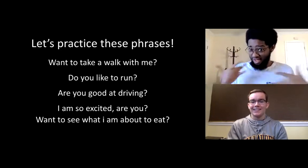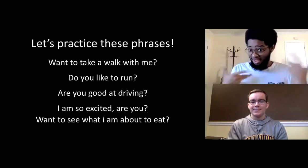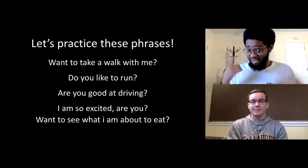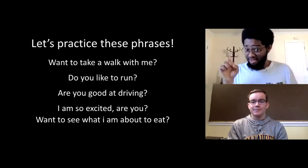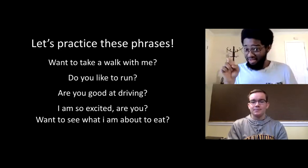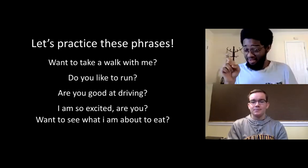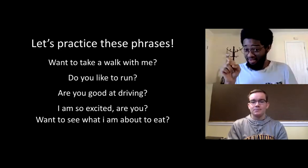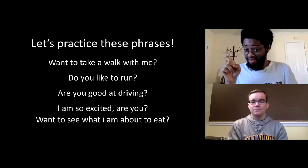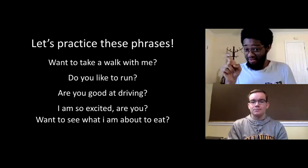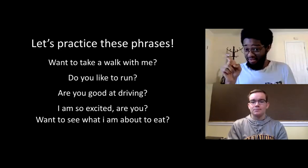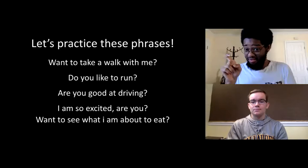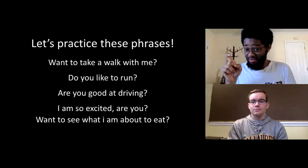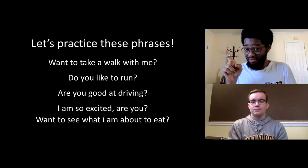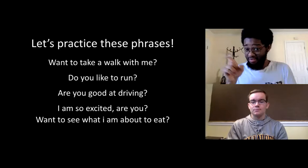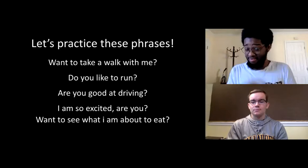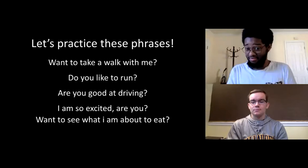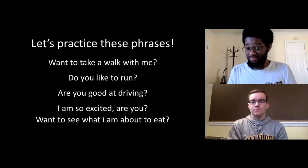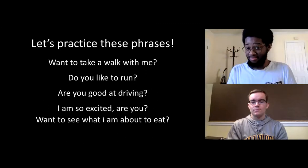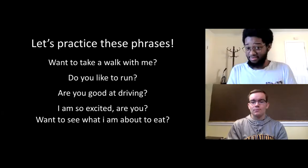I'm excited. Are you?